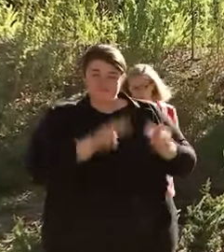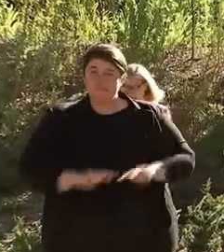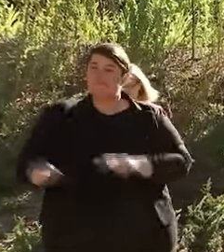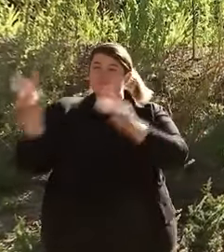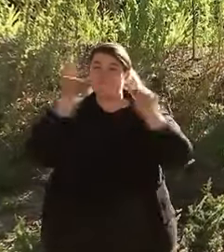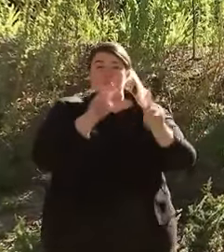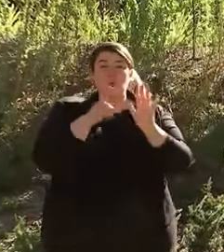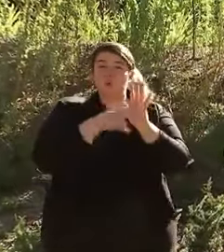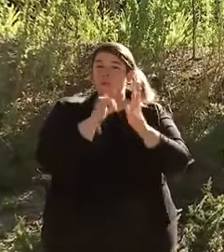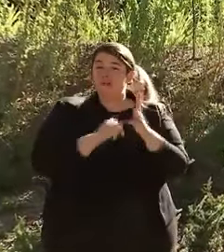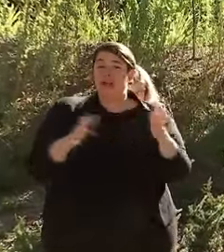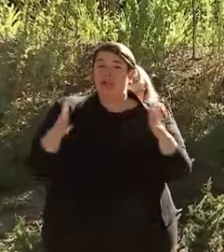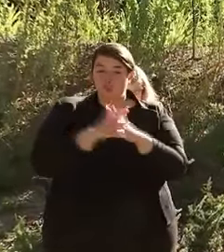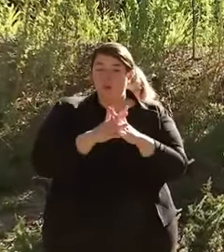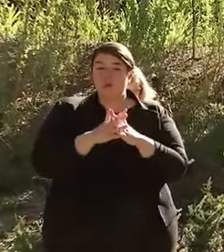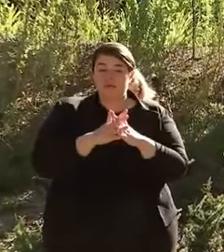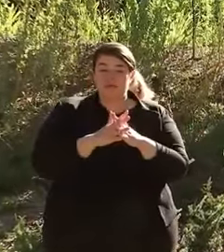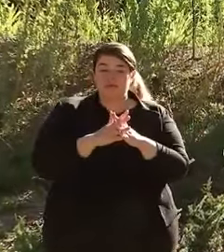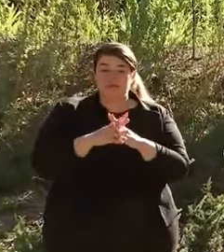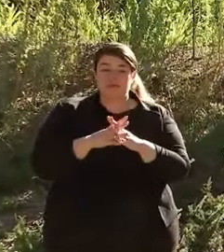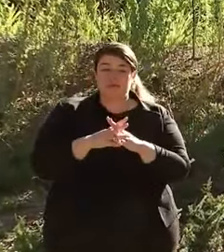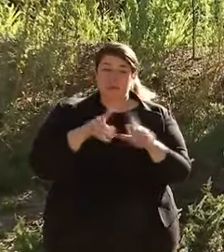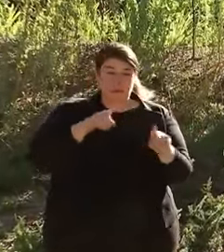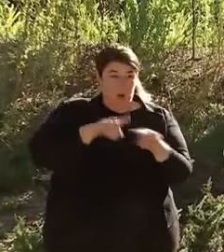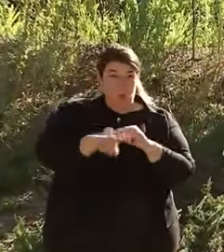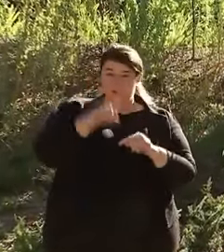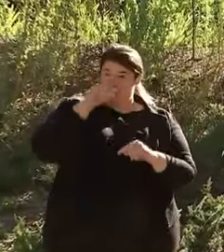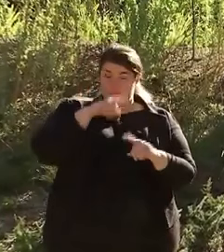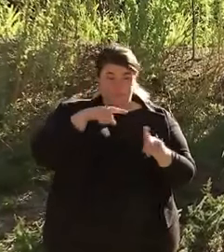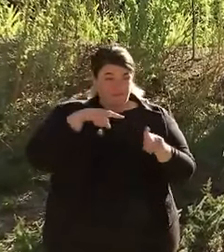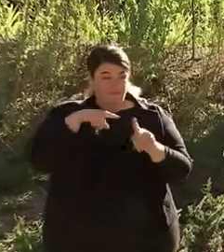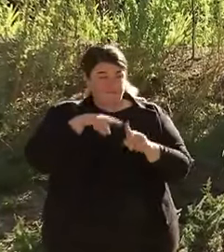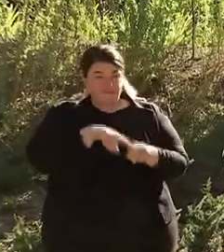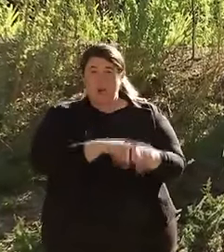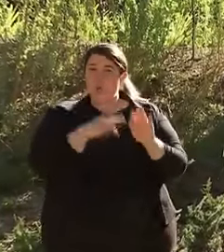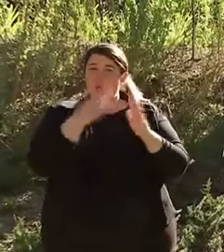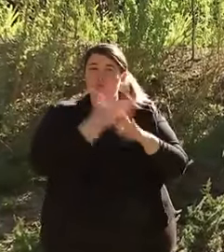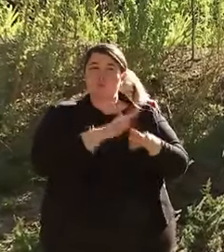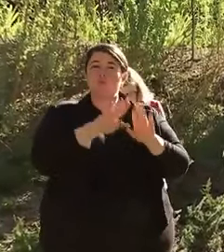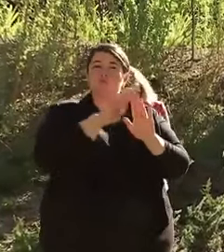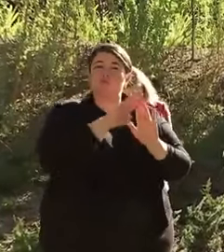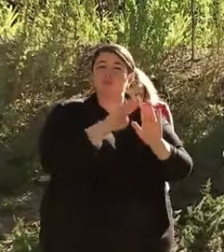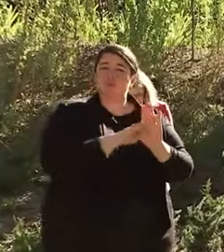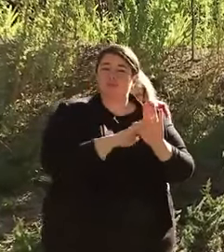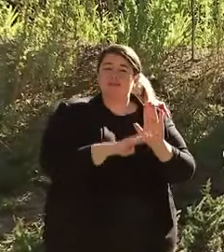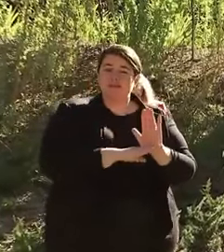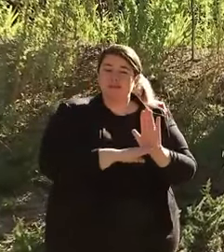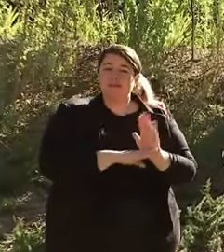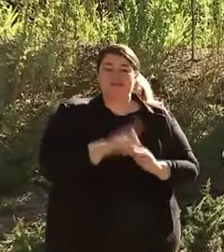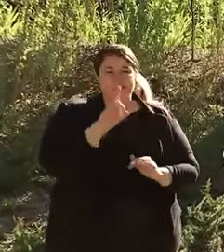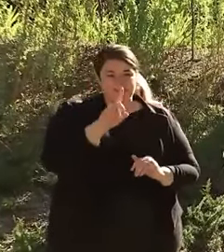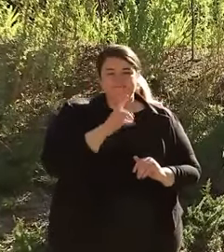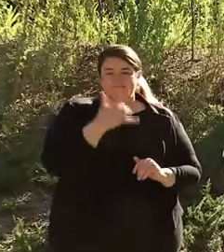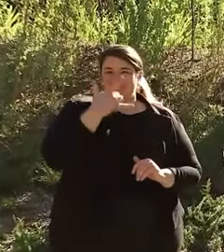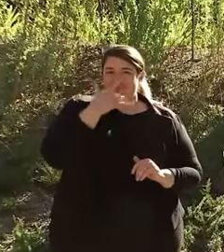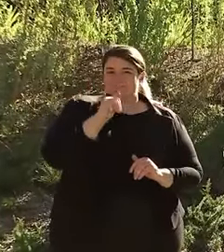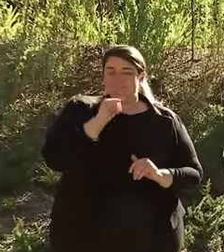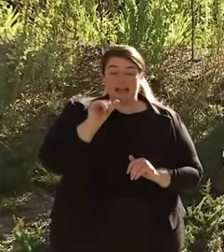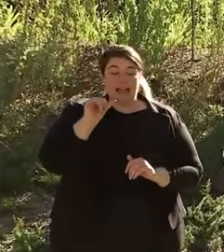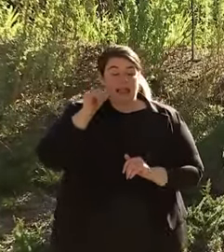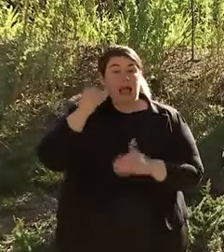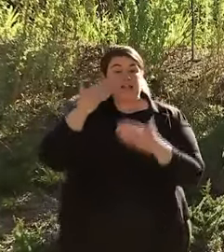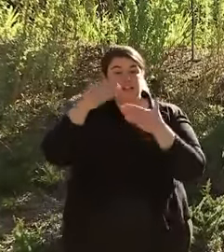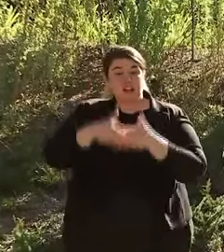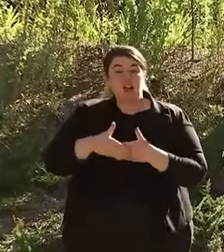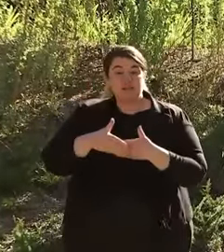Wales, the vast majority of people have complied with the public health orders. But unfortunately, overnight, there were